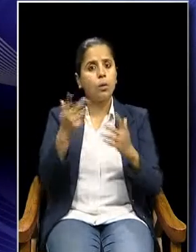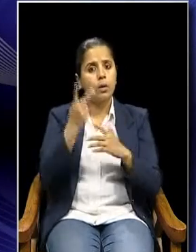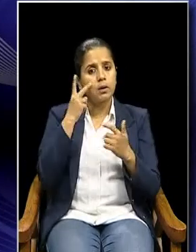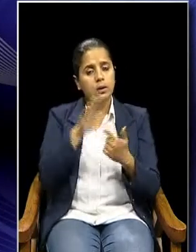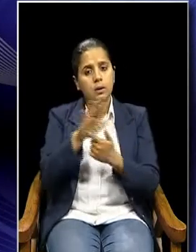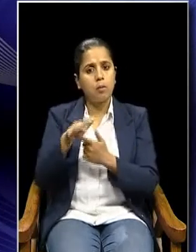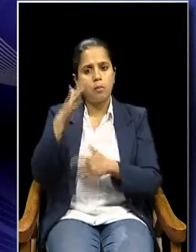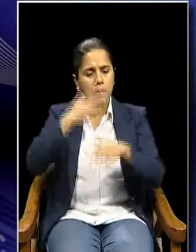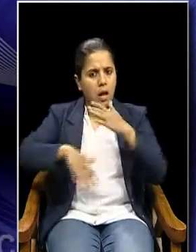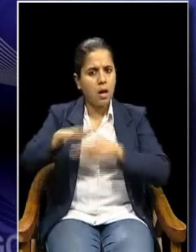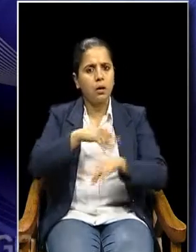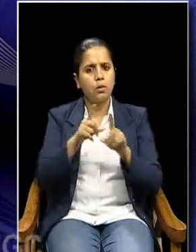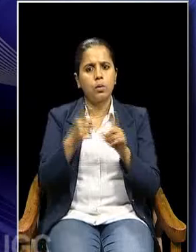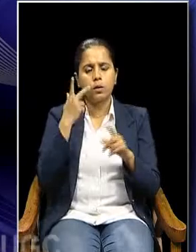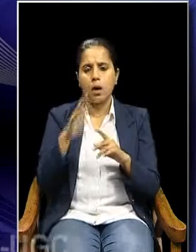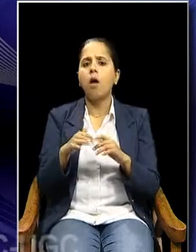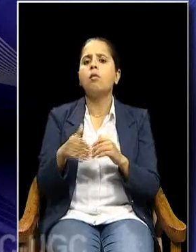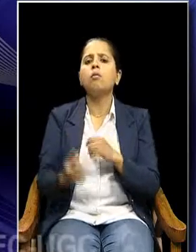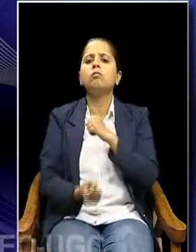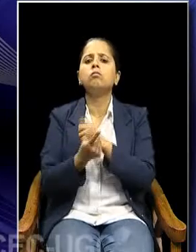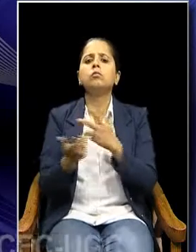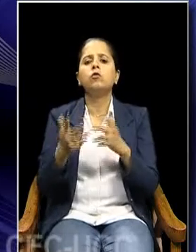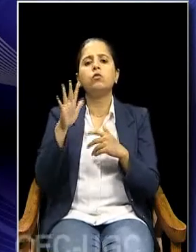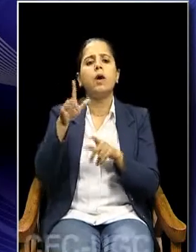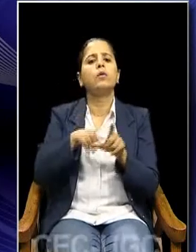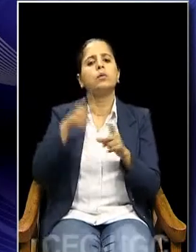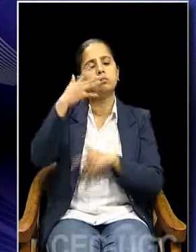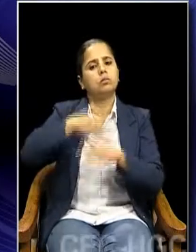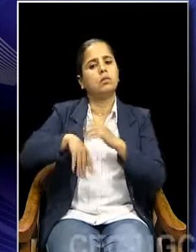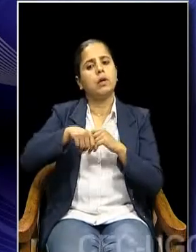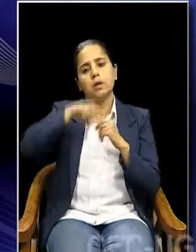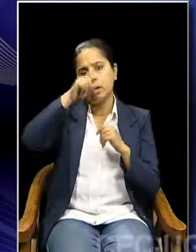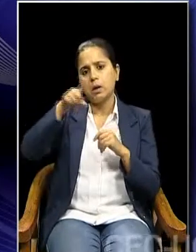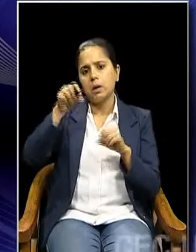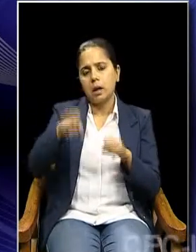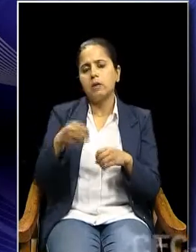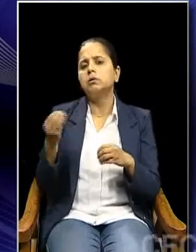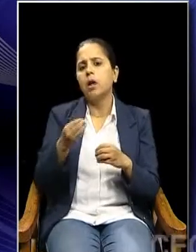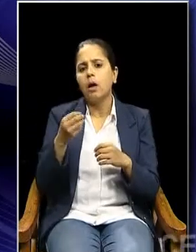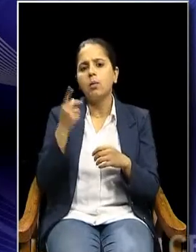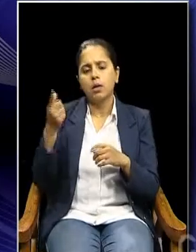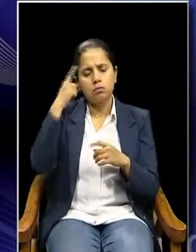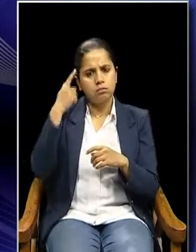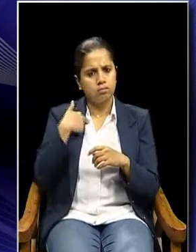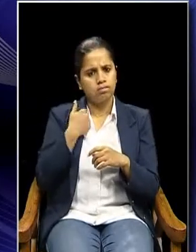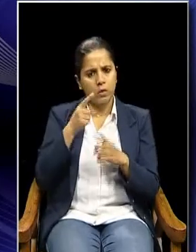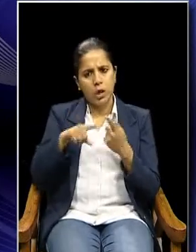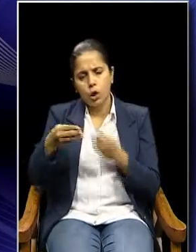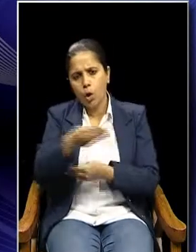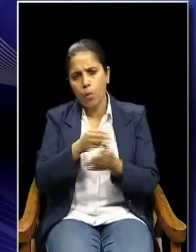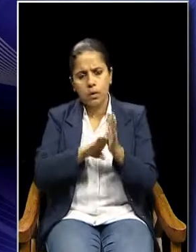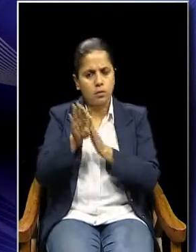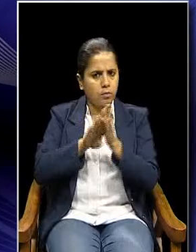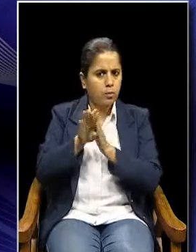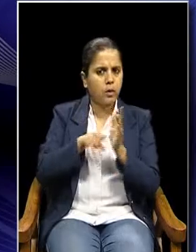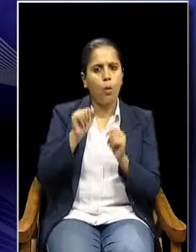the kind of planning which got involved during the 5-year plans, India could make some kind of a stride in the economic development